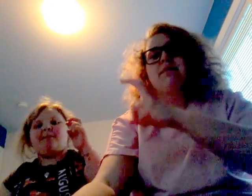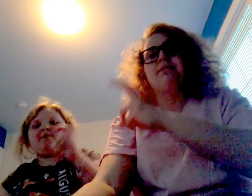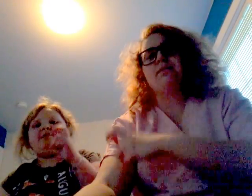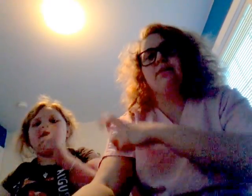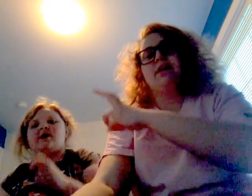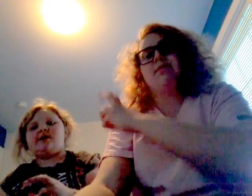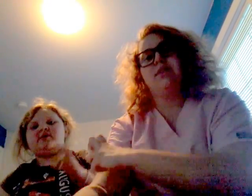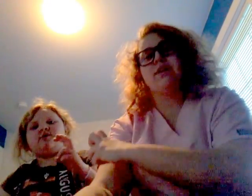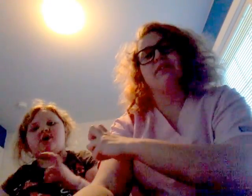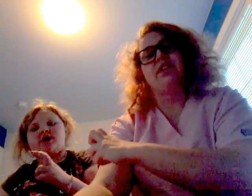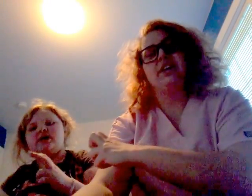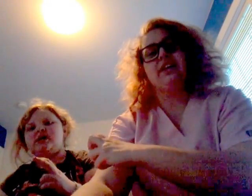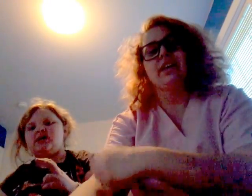rabbit boy Murray